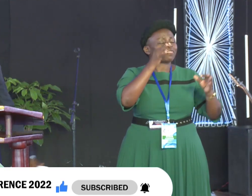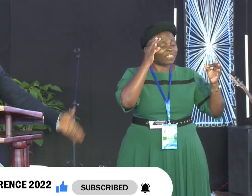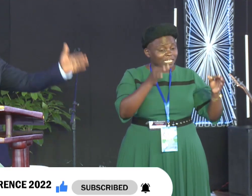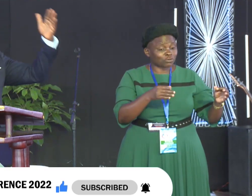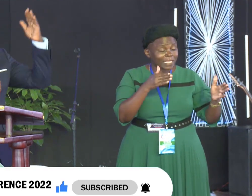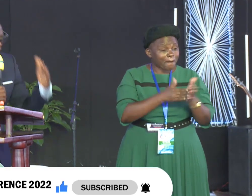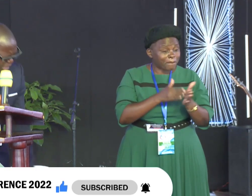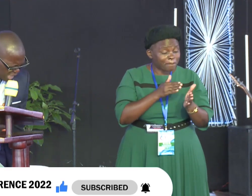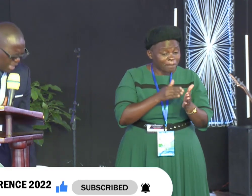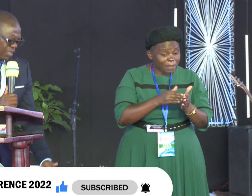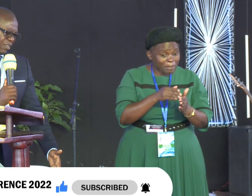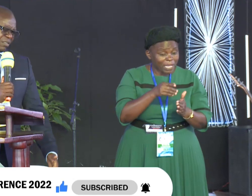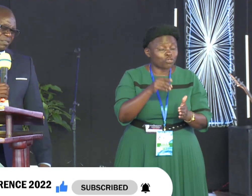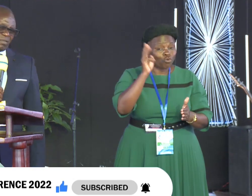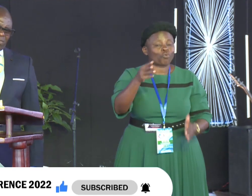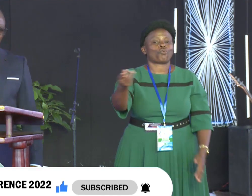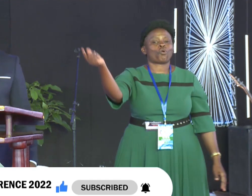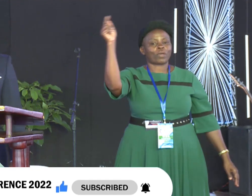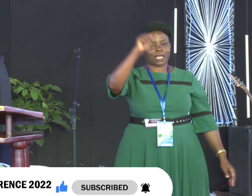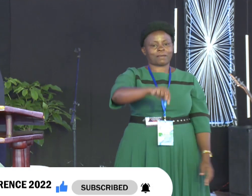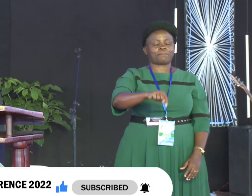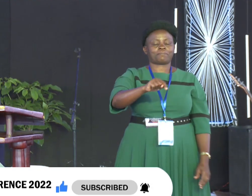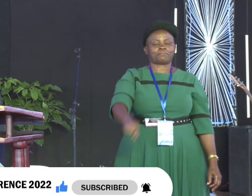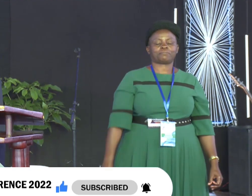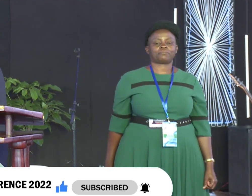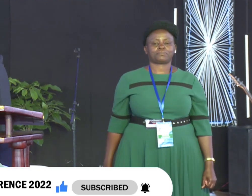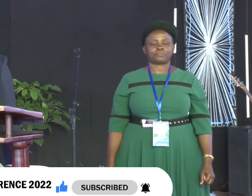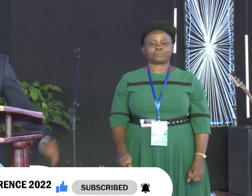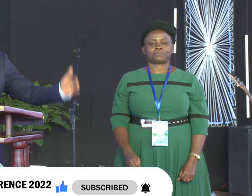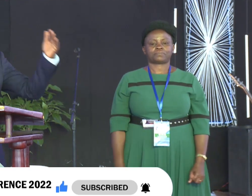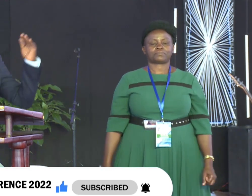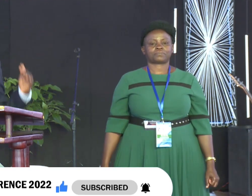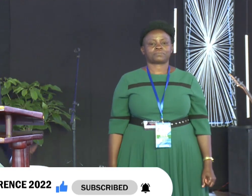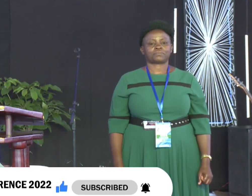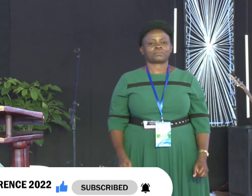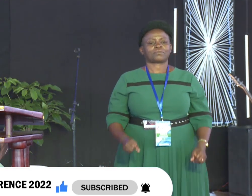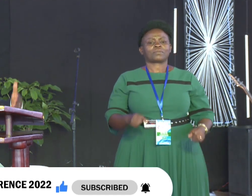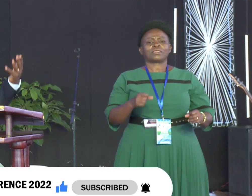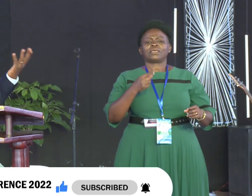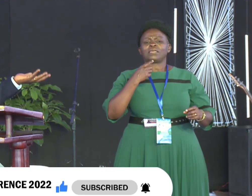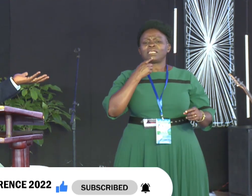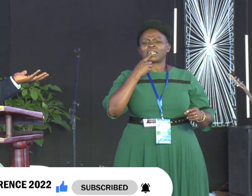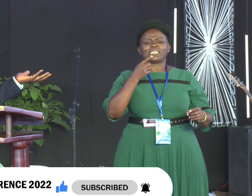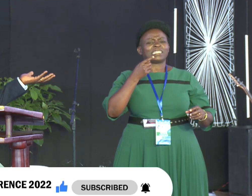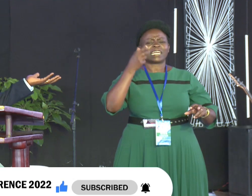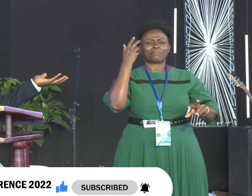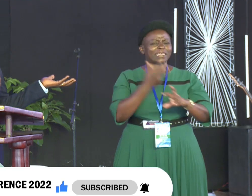17:1. Look. That the stumbling blocks will not fail to come. Impossible. Yaligambye